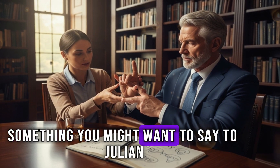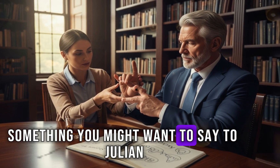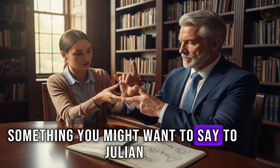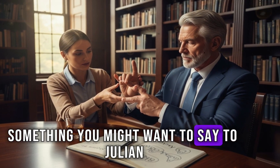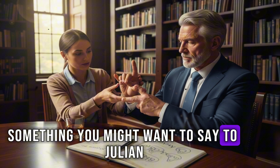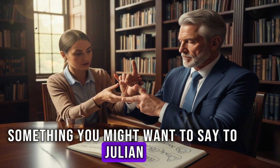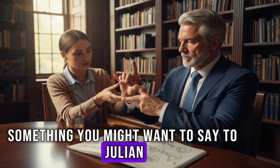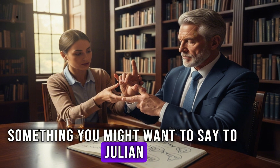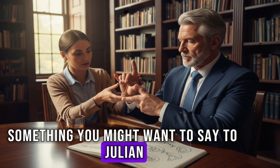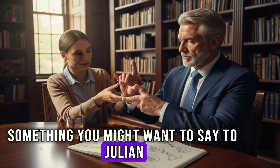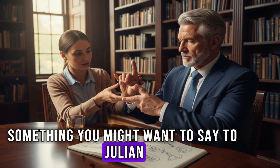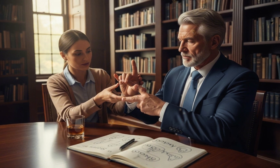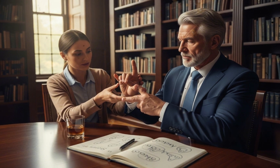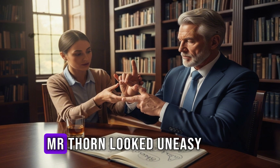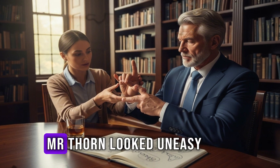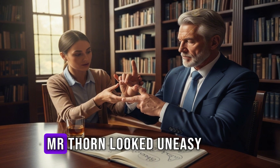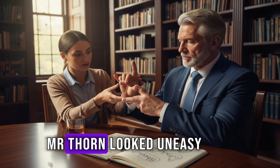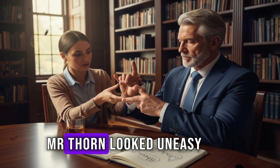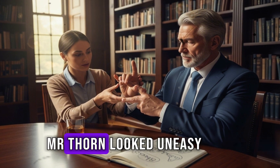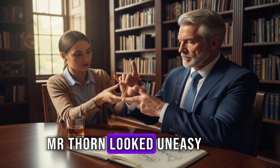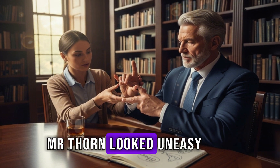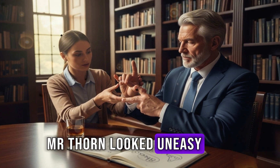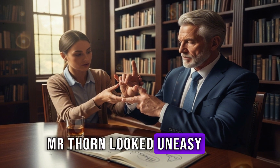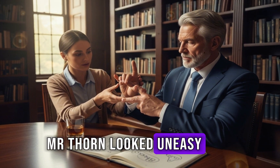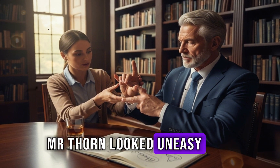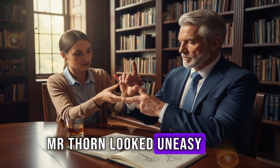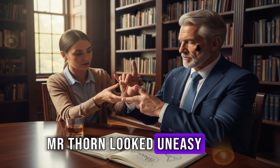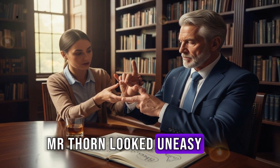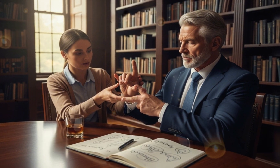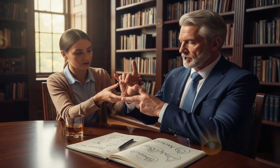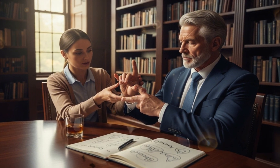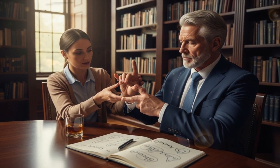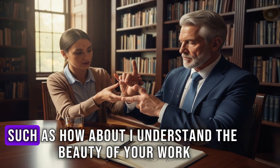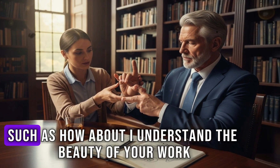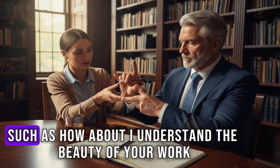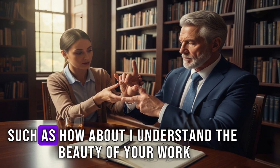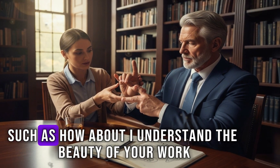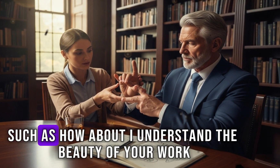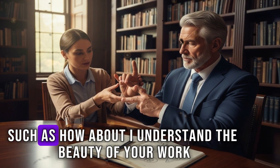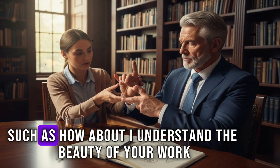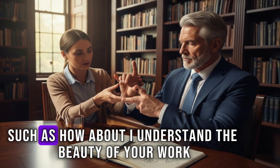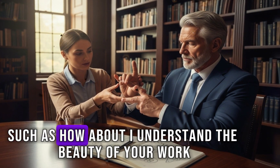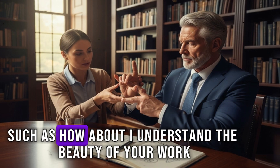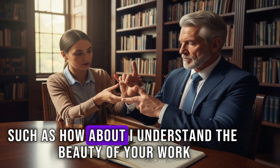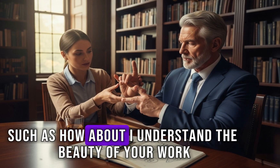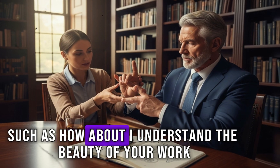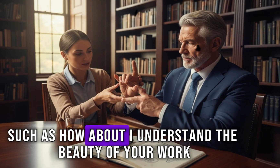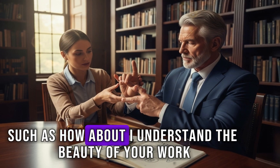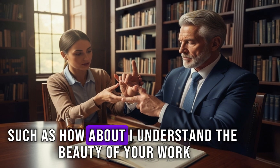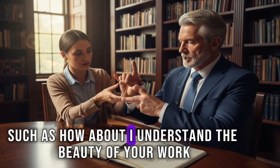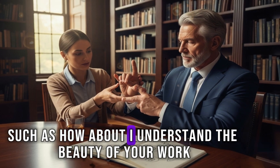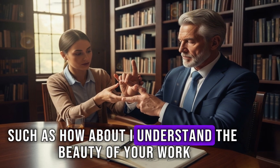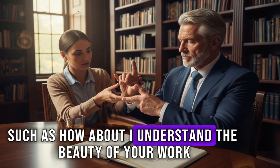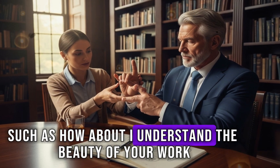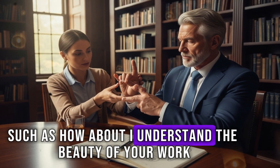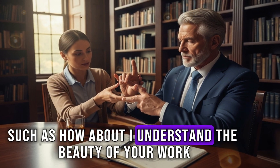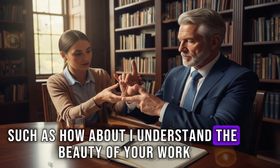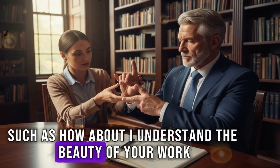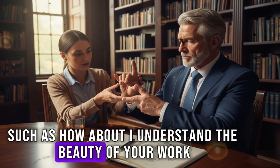to say to Julian. Mr. Thorne looked uneasy. Such as? How about, I understand the beauty of